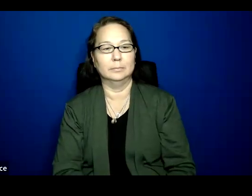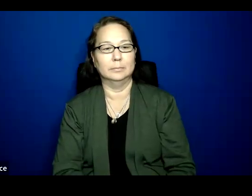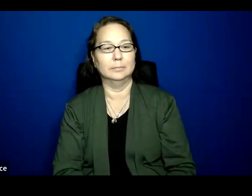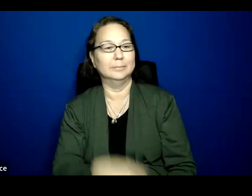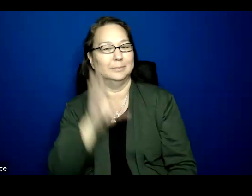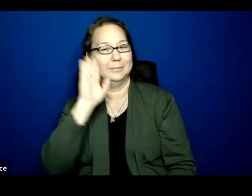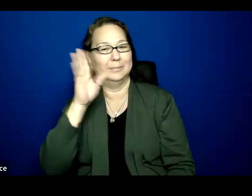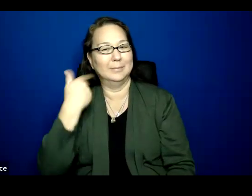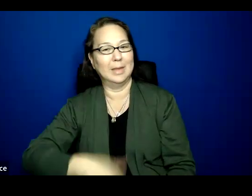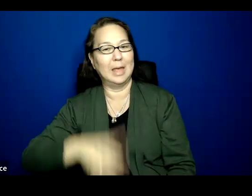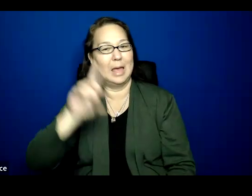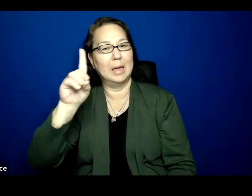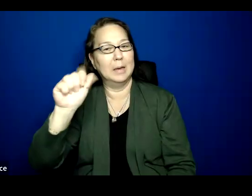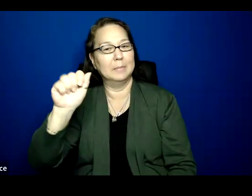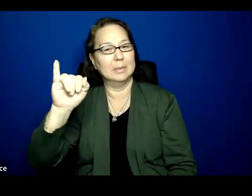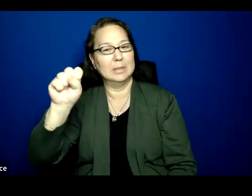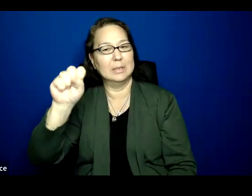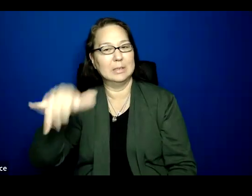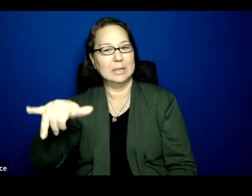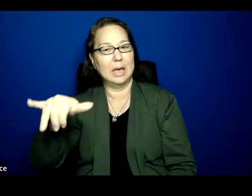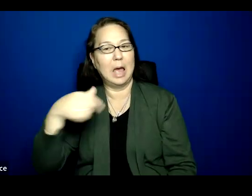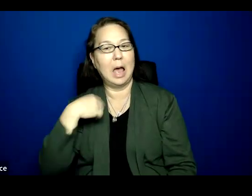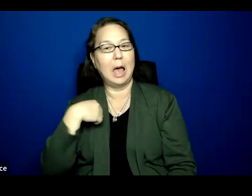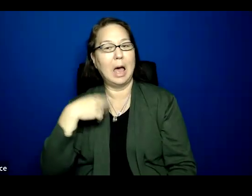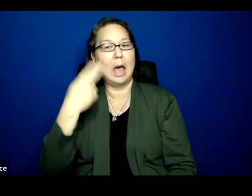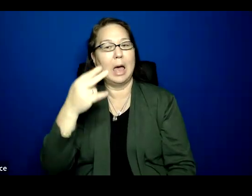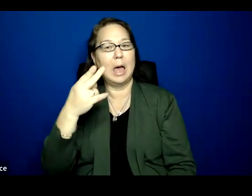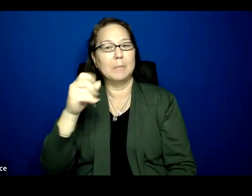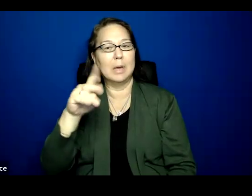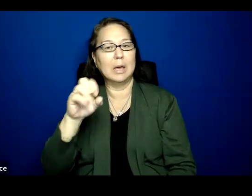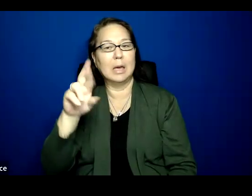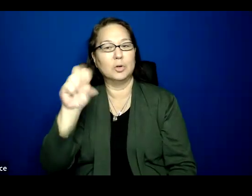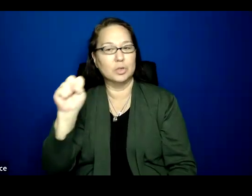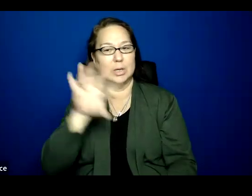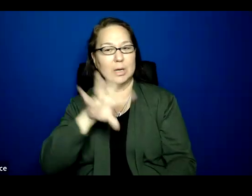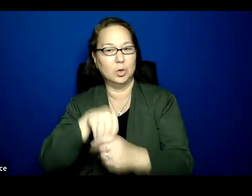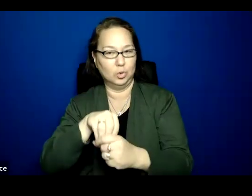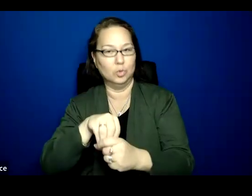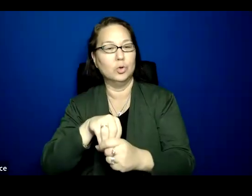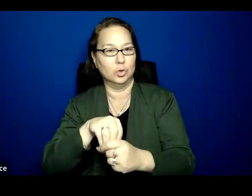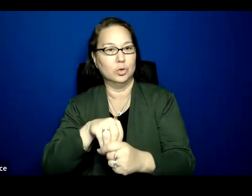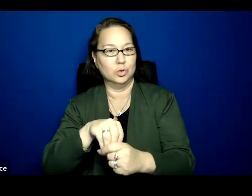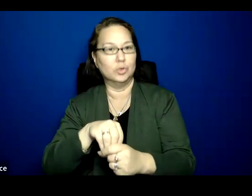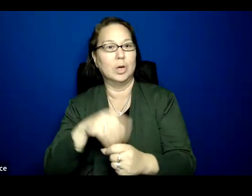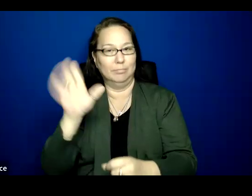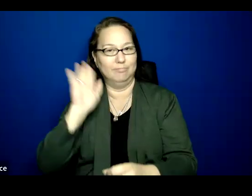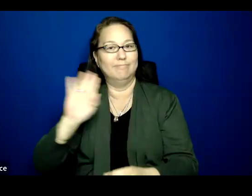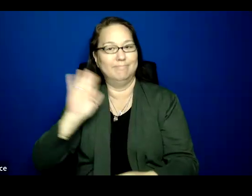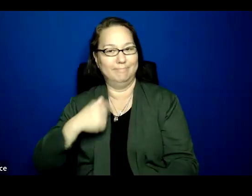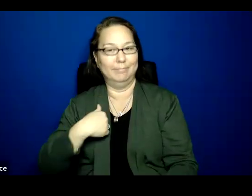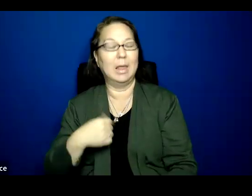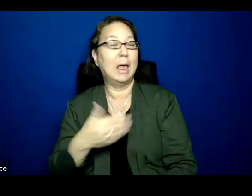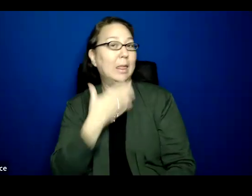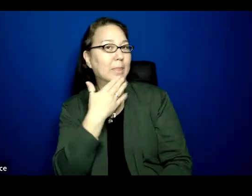Hi, my name is Daisy Barbosa, and I'm a Henderson K through 12 inclusion alum. And I'd like to start off by saying thank you for the opportunity to